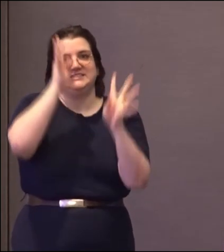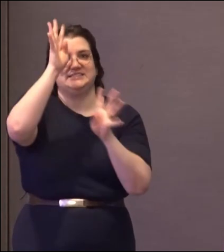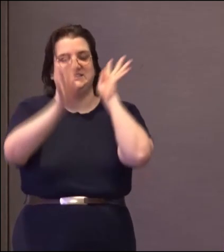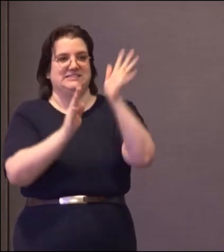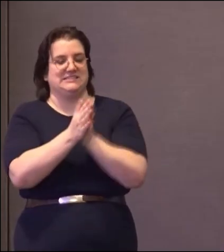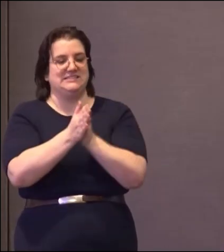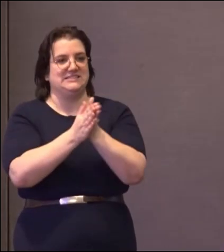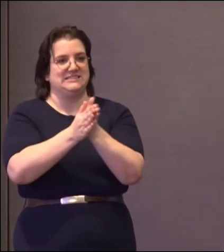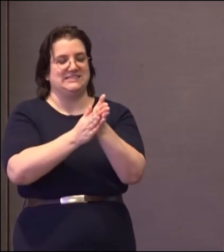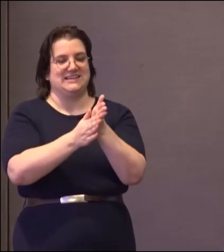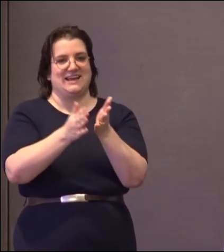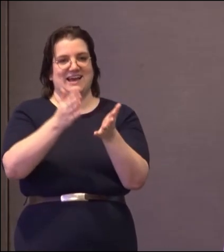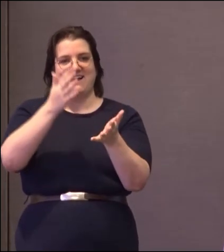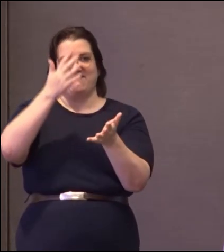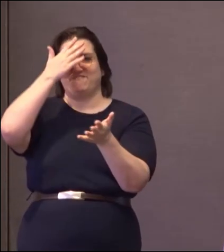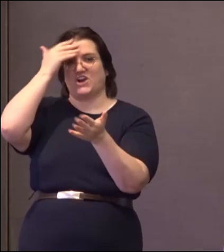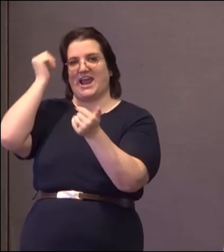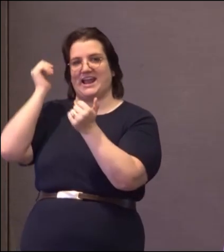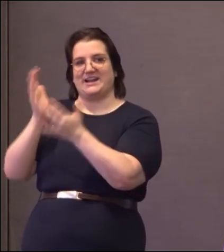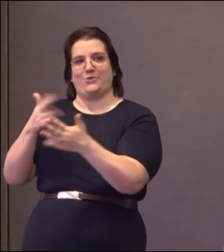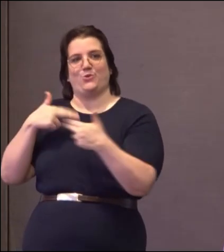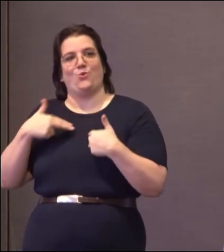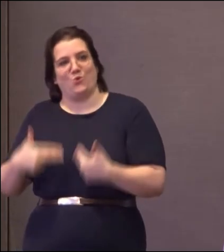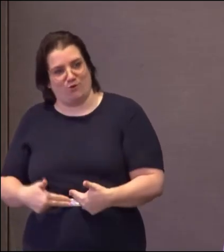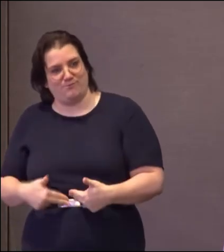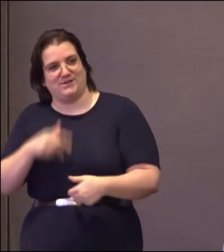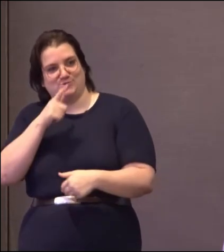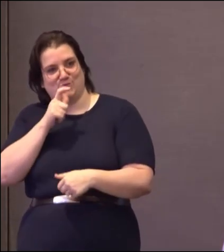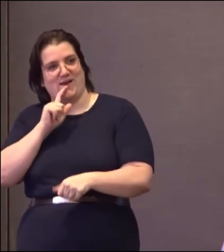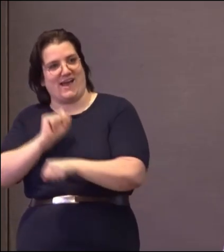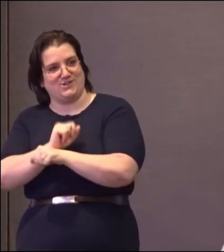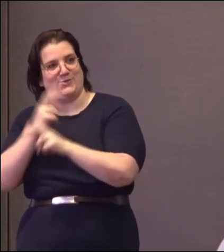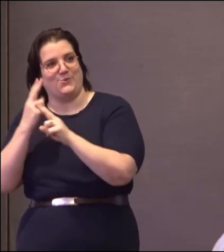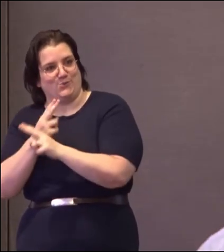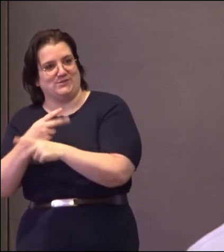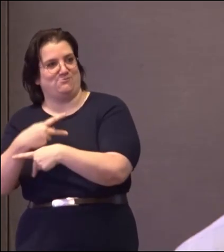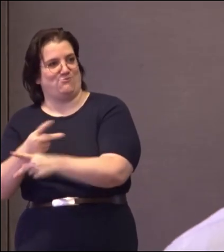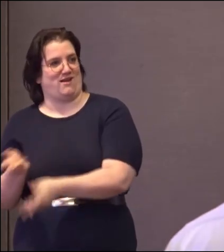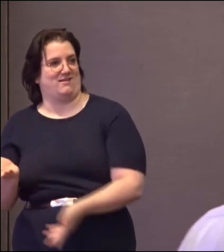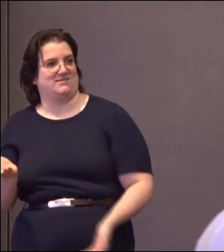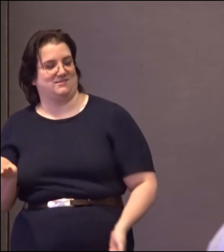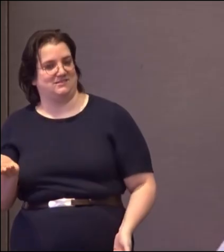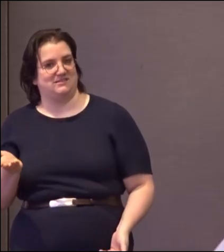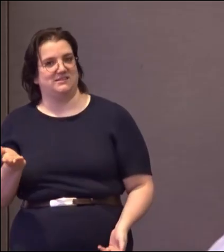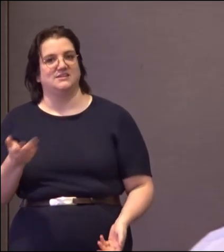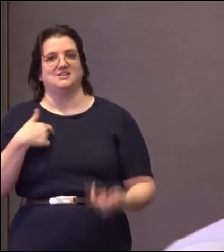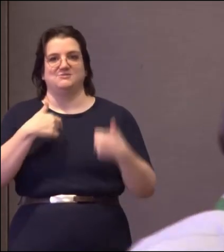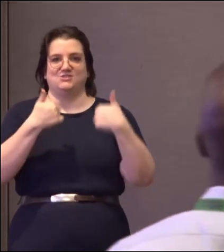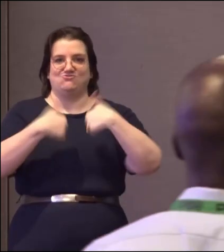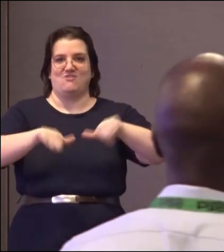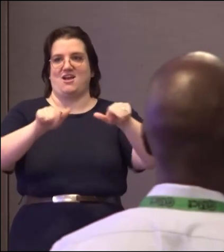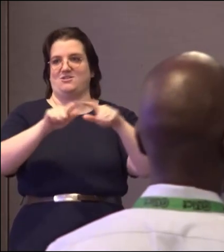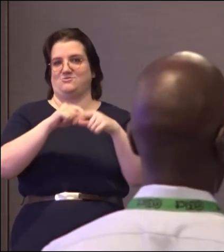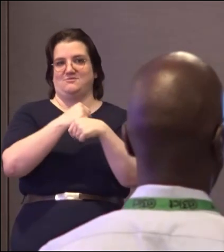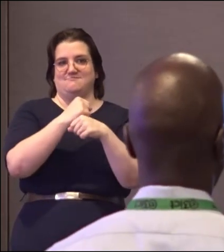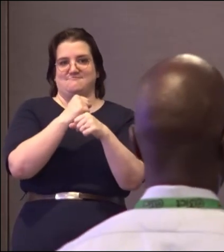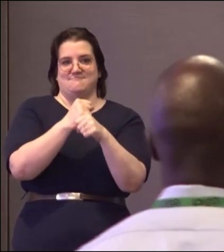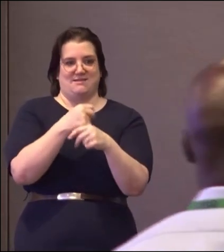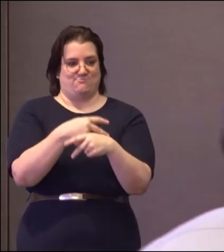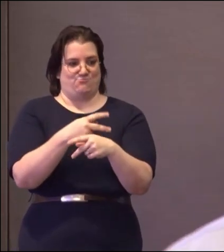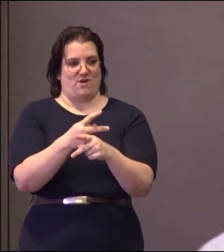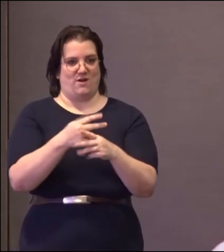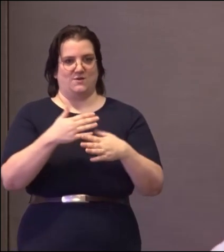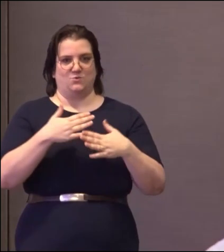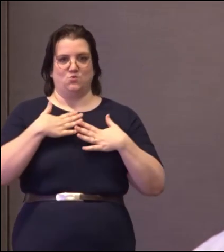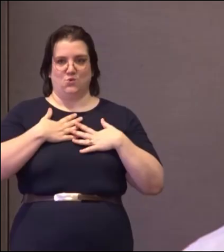innovations, but we forget about the human beings who actually use these products. So we try to make the product